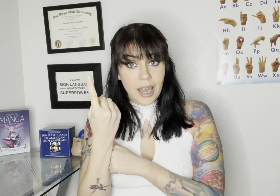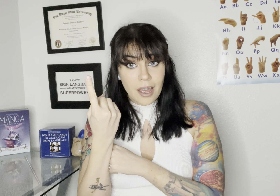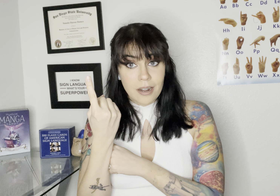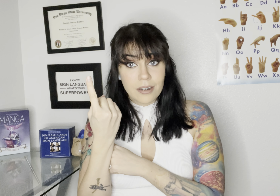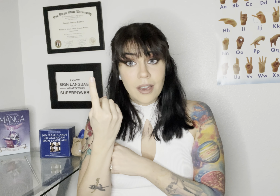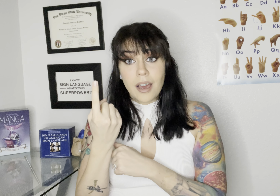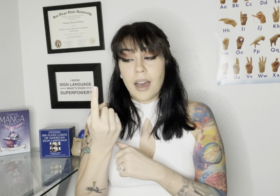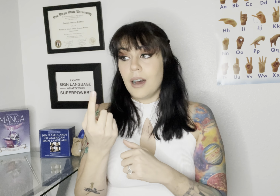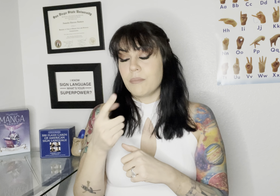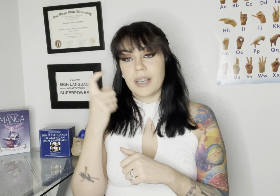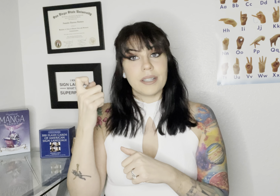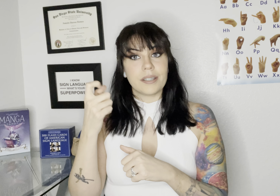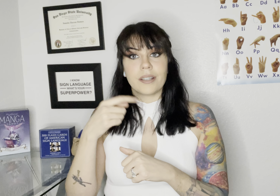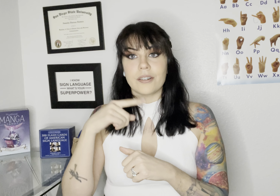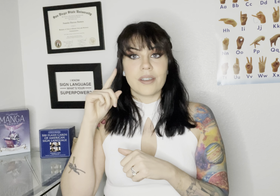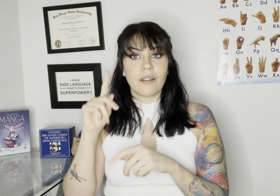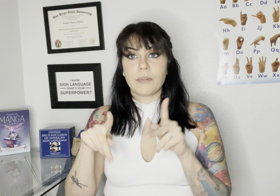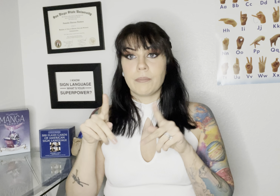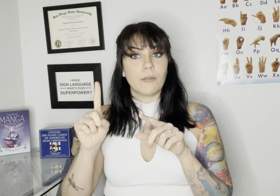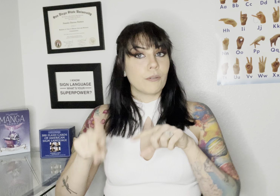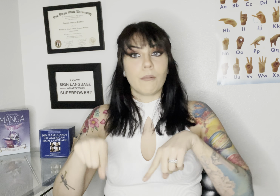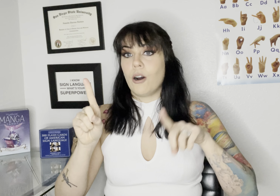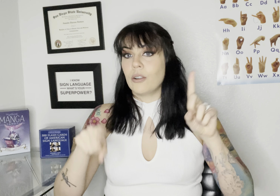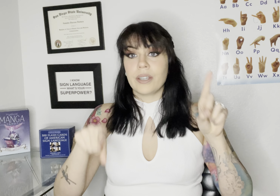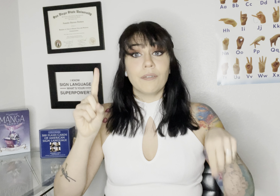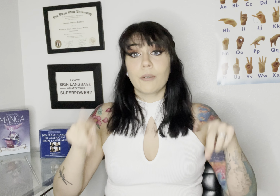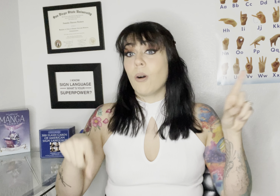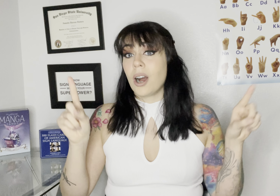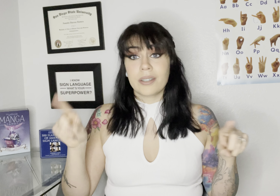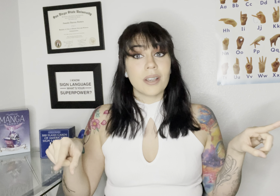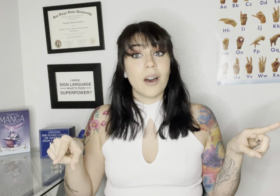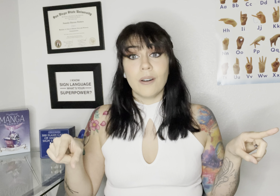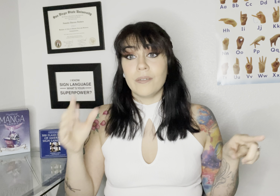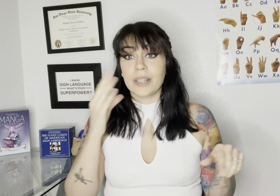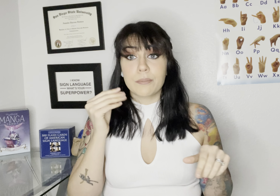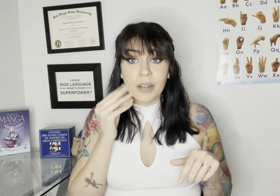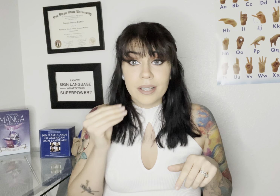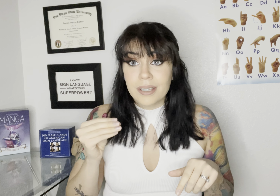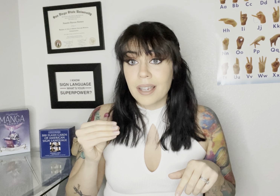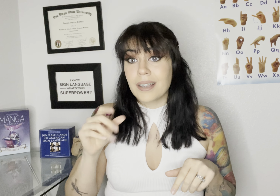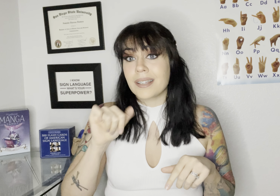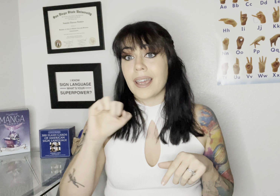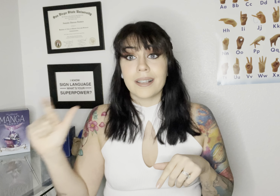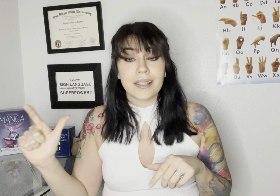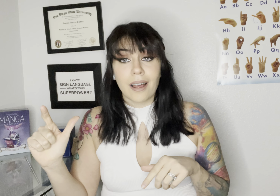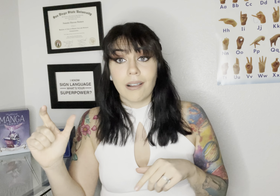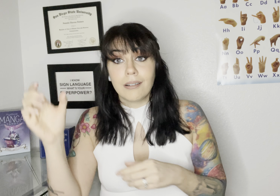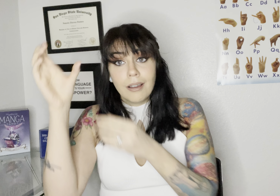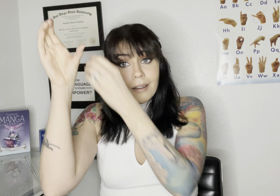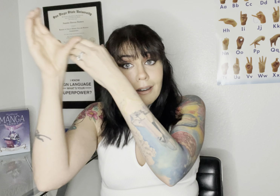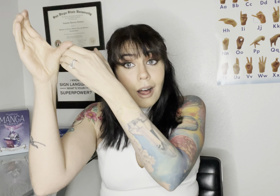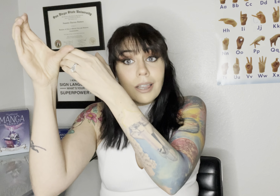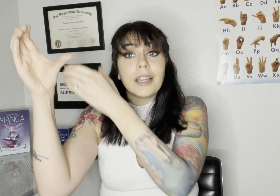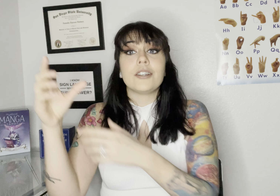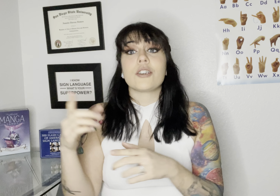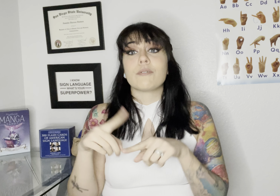understand, because there's deaf people from all different walks of experiences, ASL, knowledge, it really